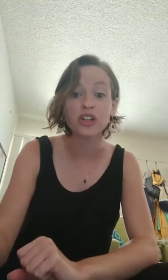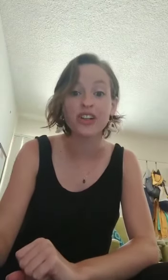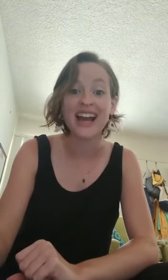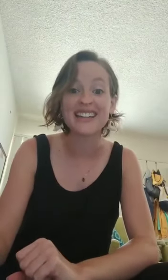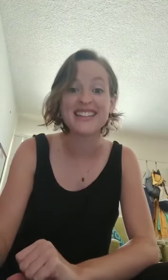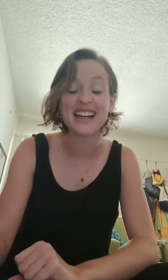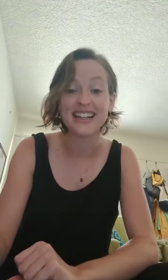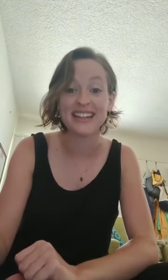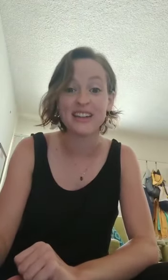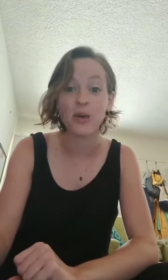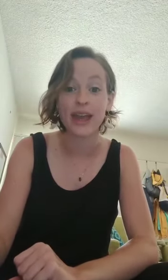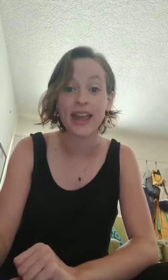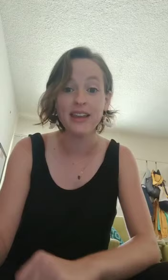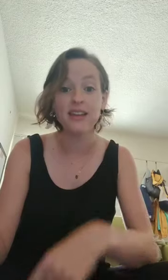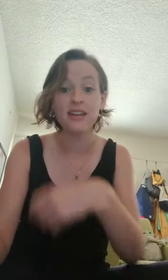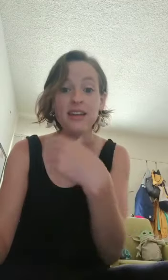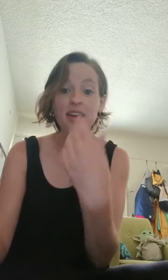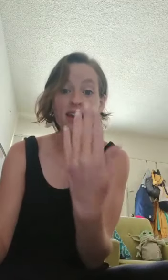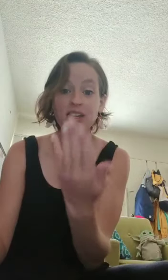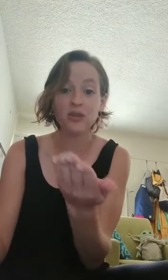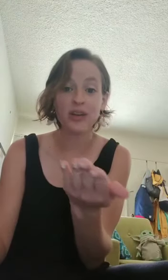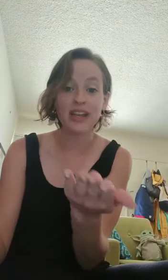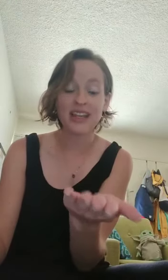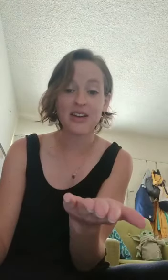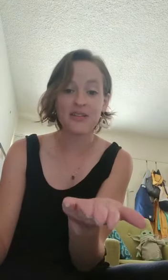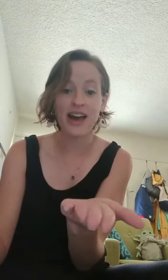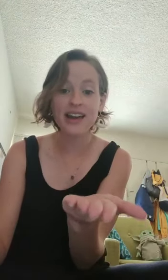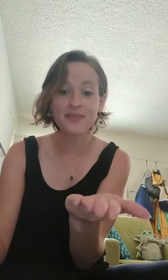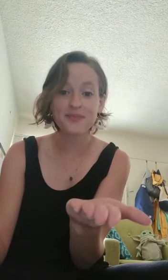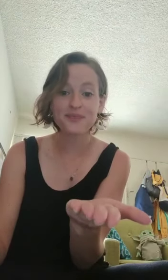learn how to sign it, okay? You put a hand out flat.